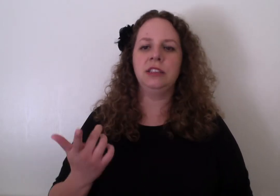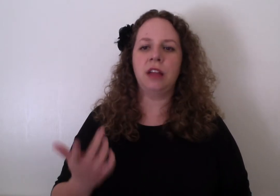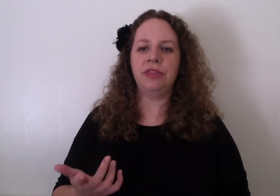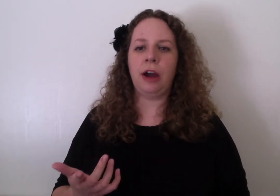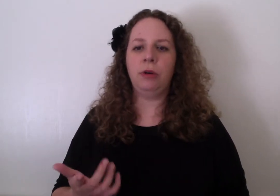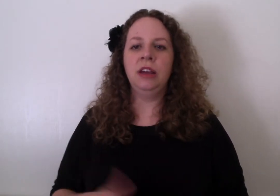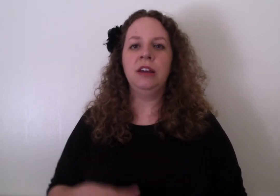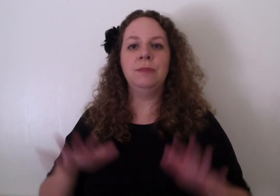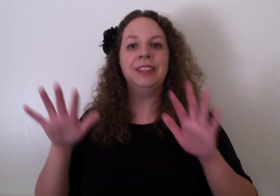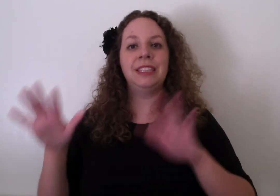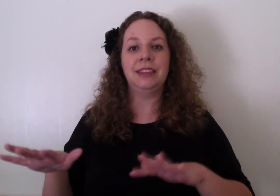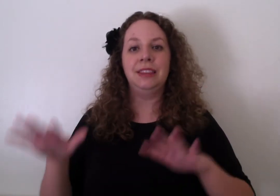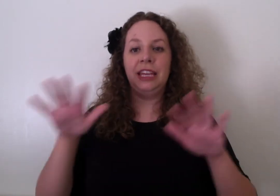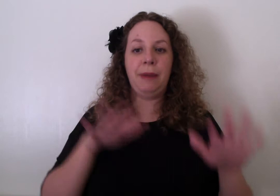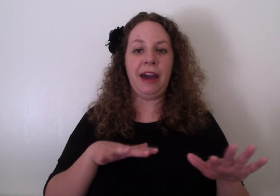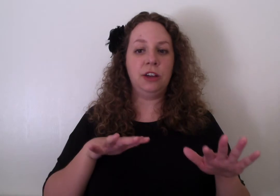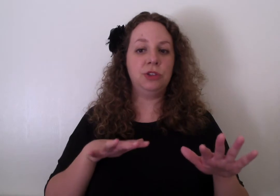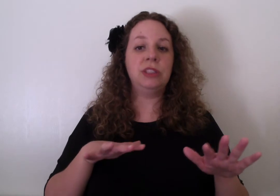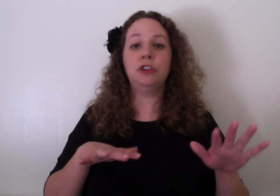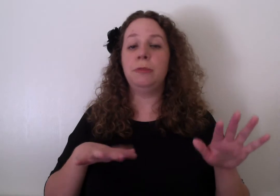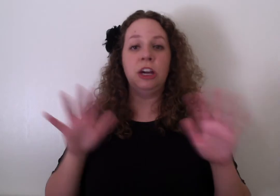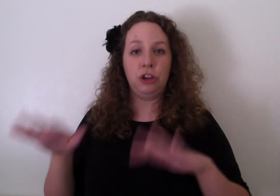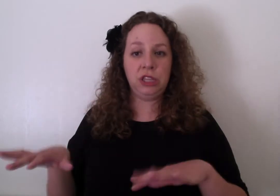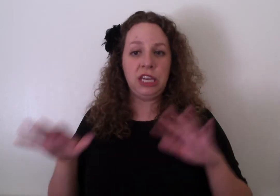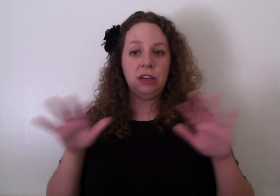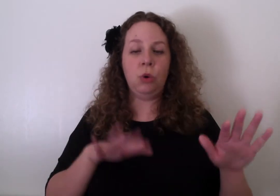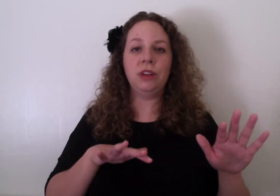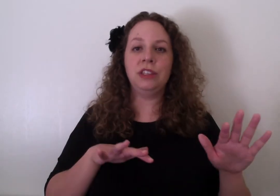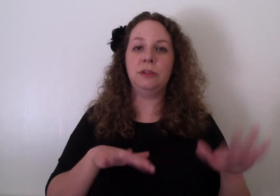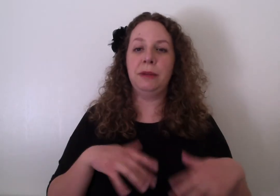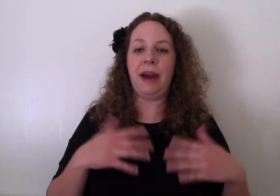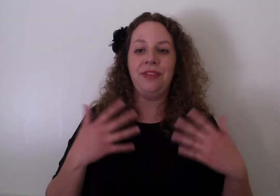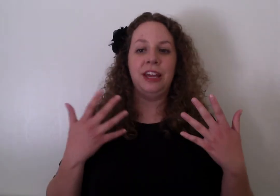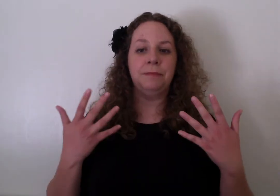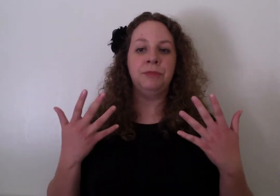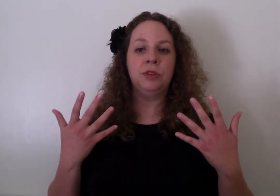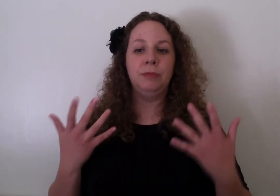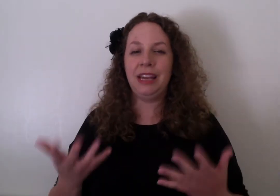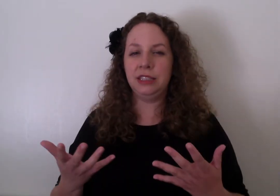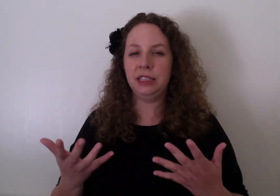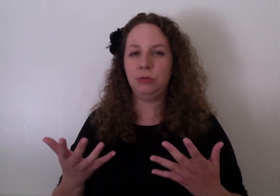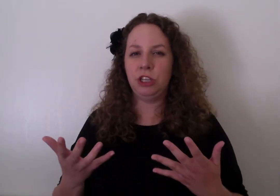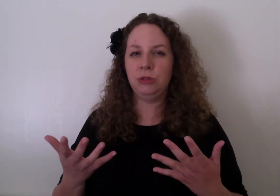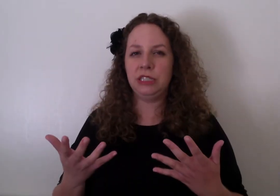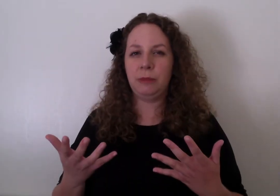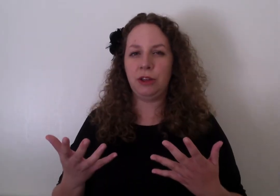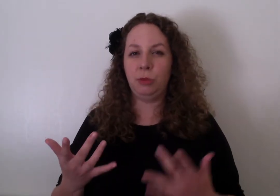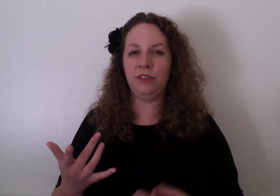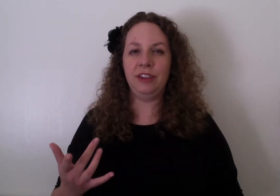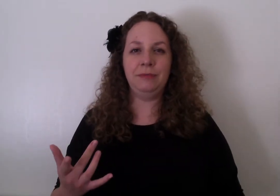not that one, but the sign laid back. So this could be a good thing or this could be a bad thing. Because this one uses a mouth morpheme